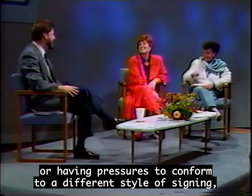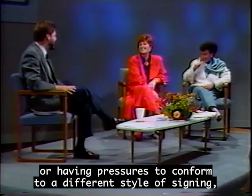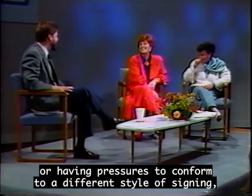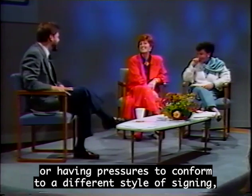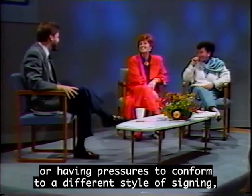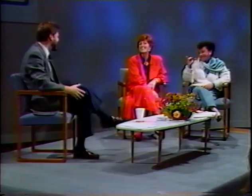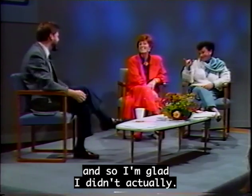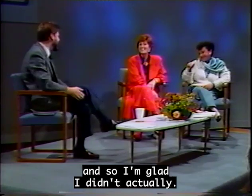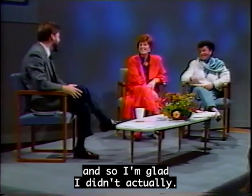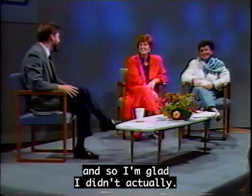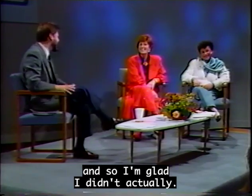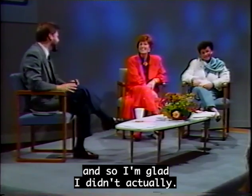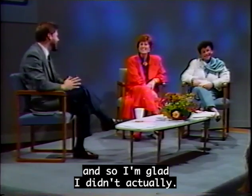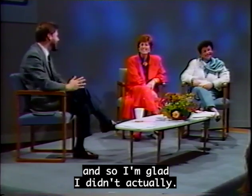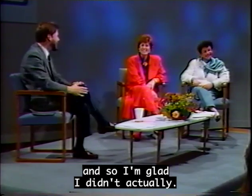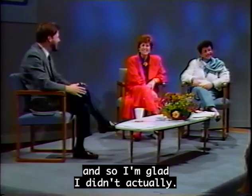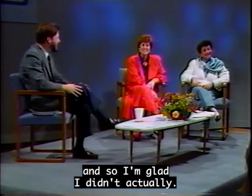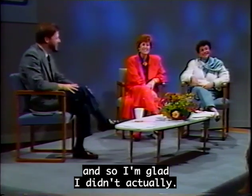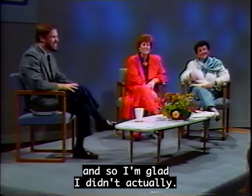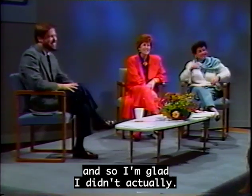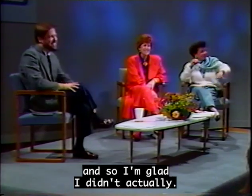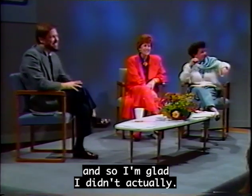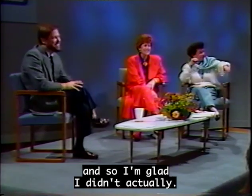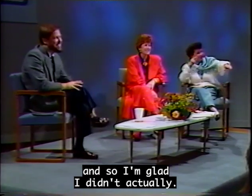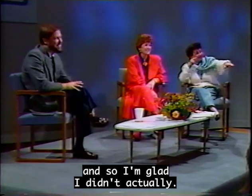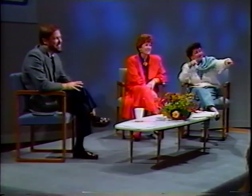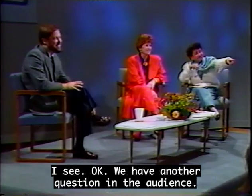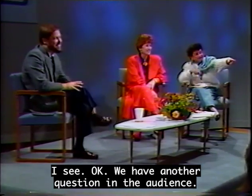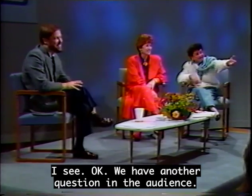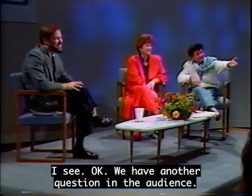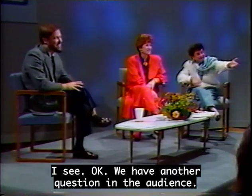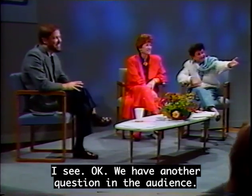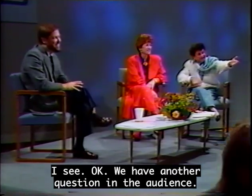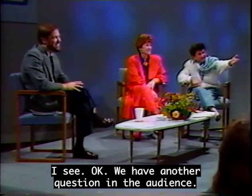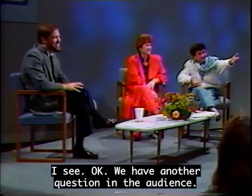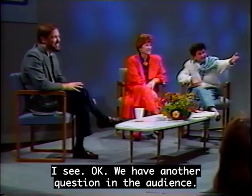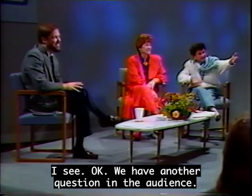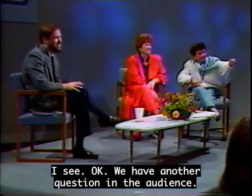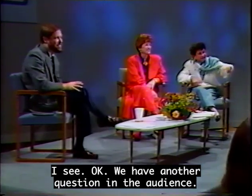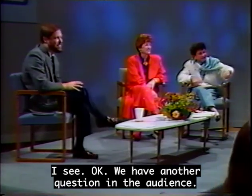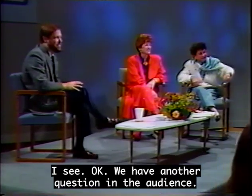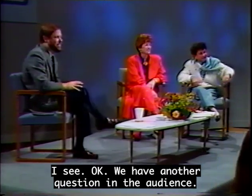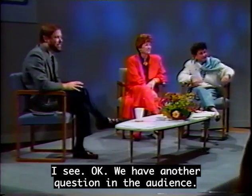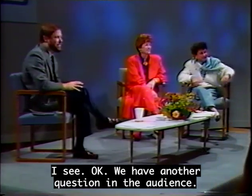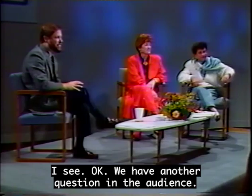style of signing. And so I'm glad I didn't, actually. I see. Okay, we have another question in the audience.